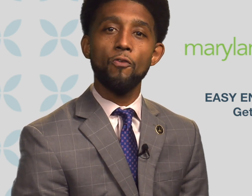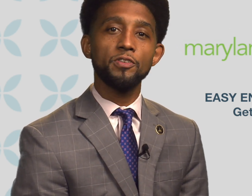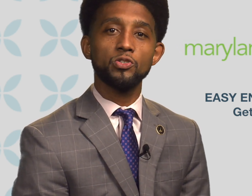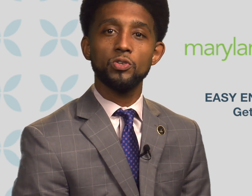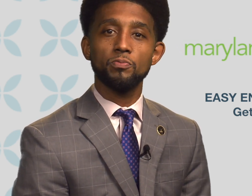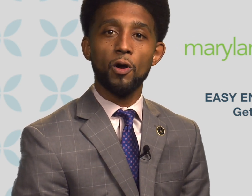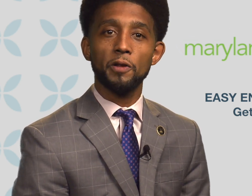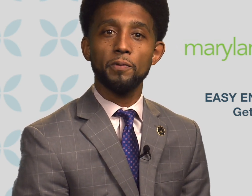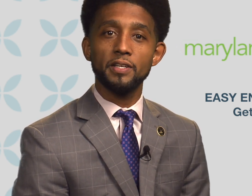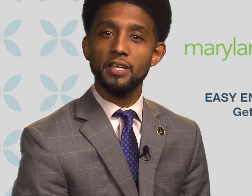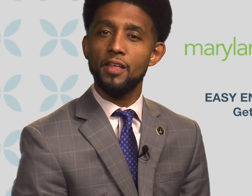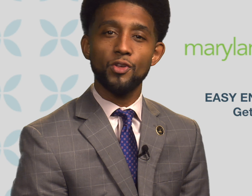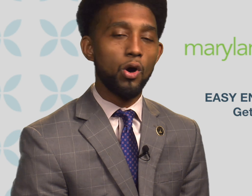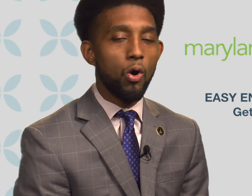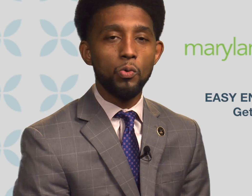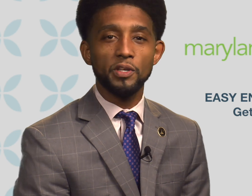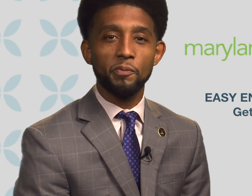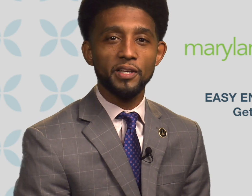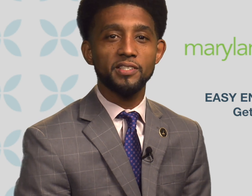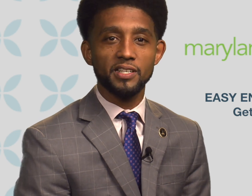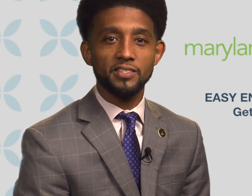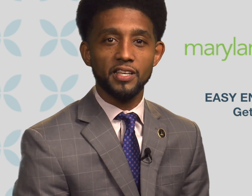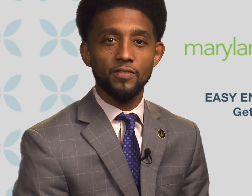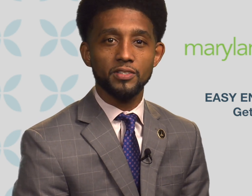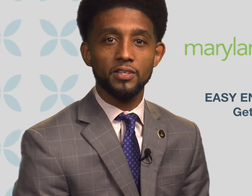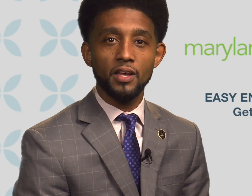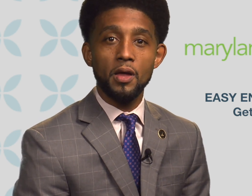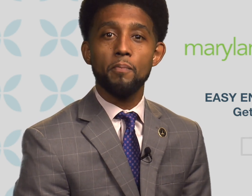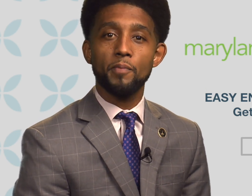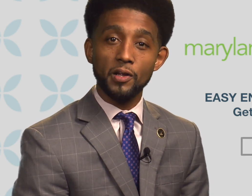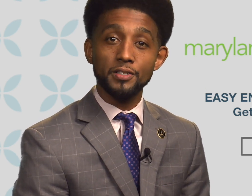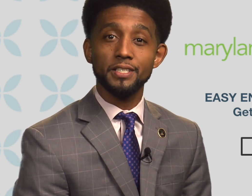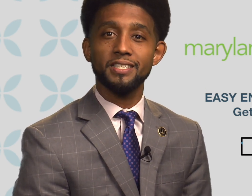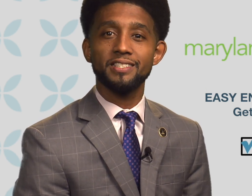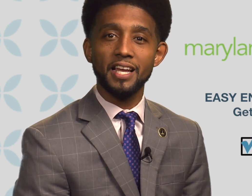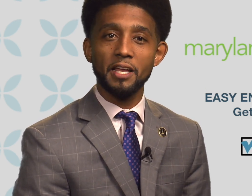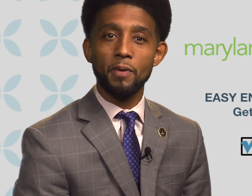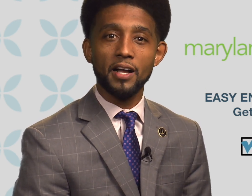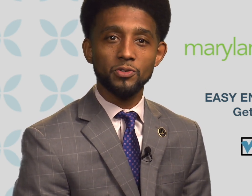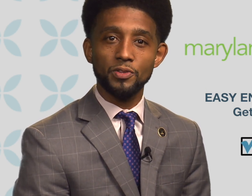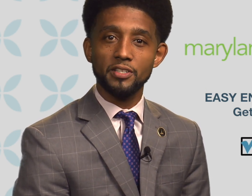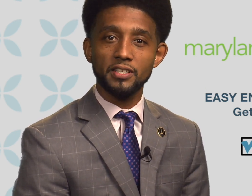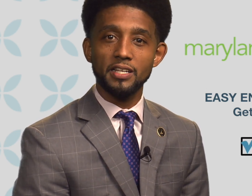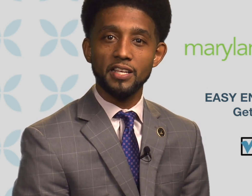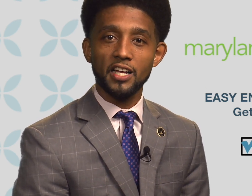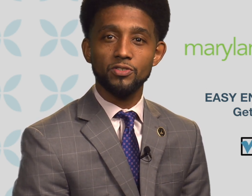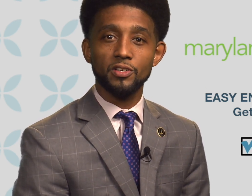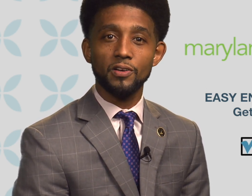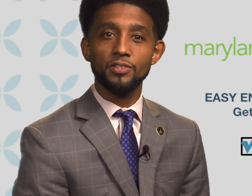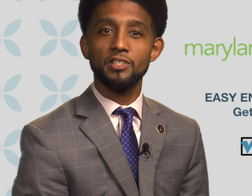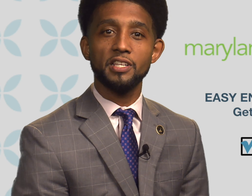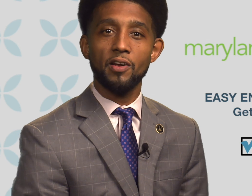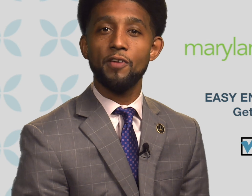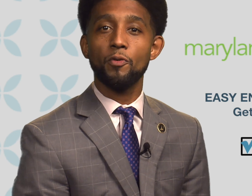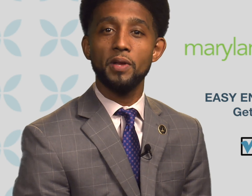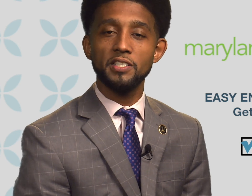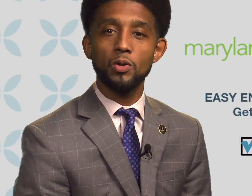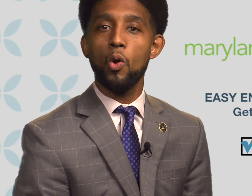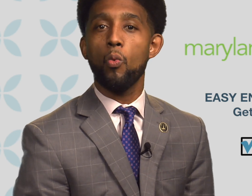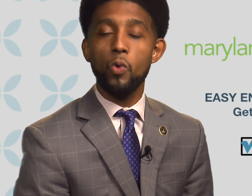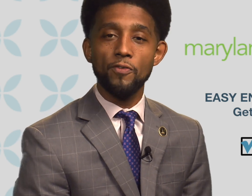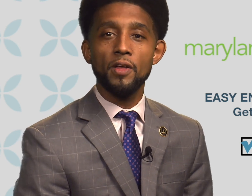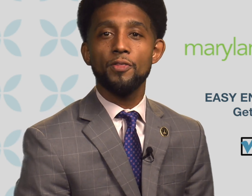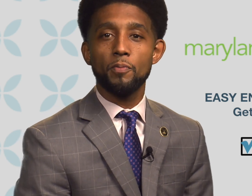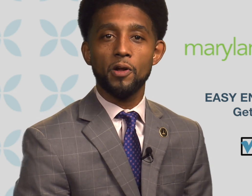state's health insurance marketplace and the only place to get savings. Marylanders can check a box on their state tax return to share